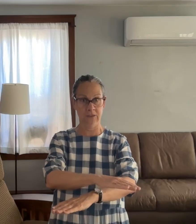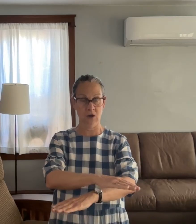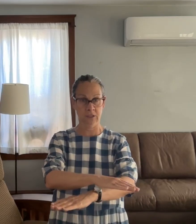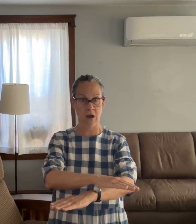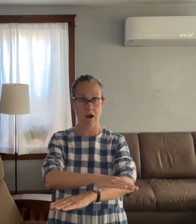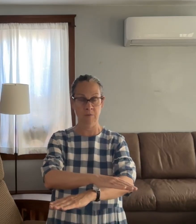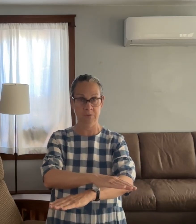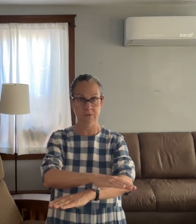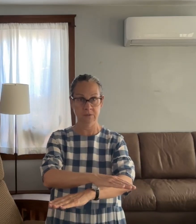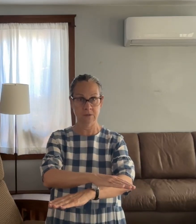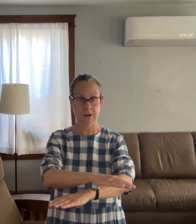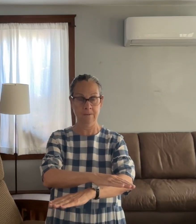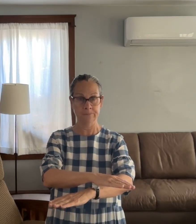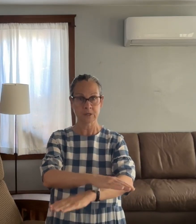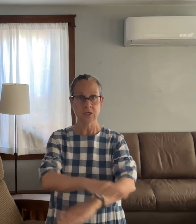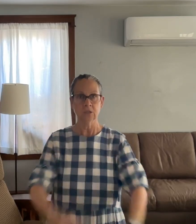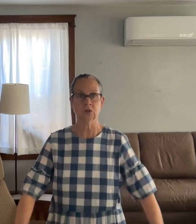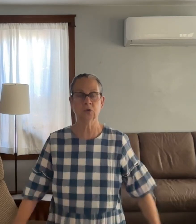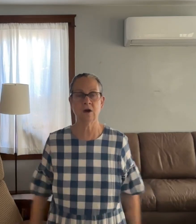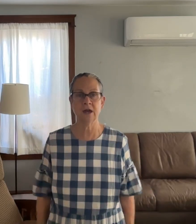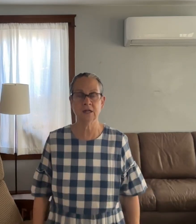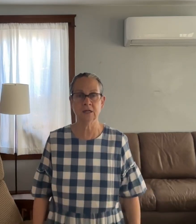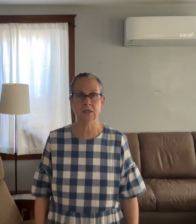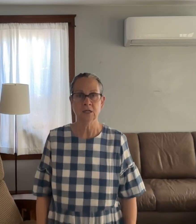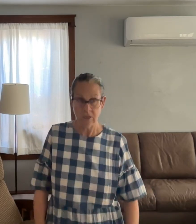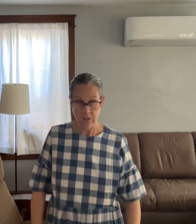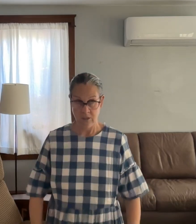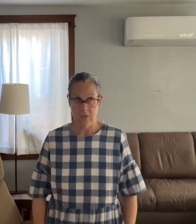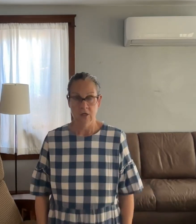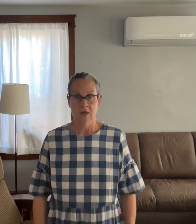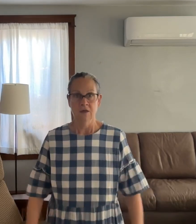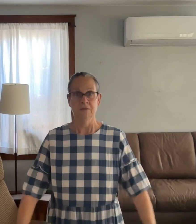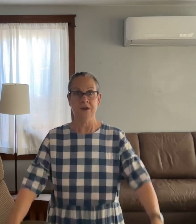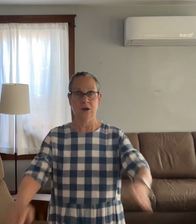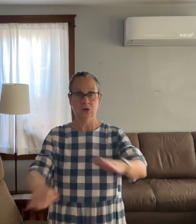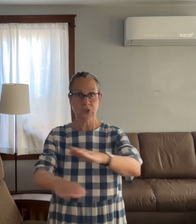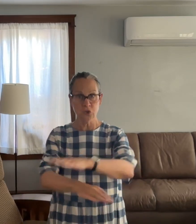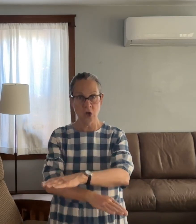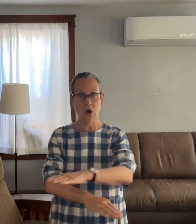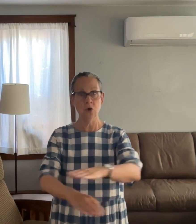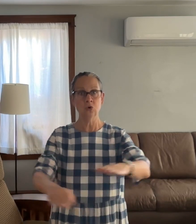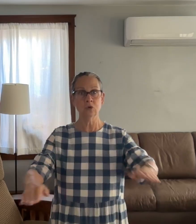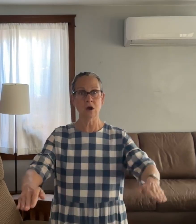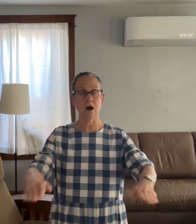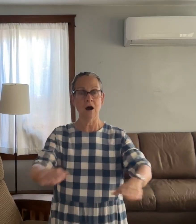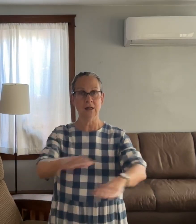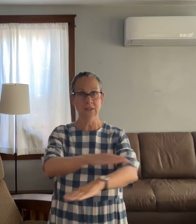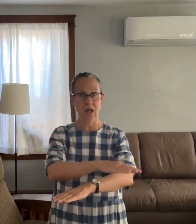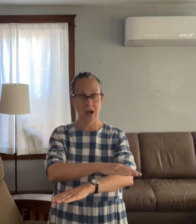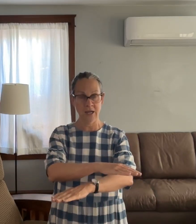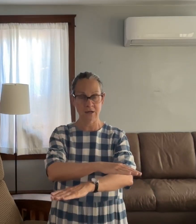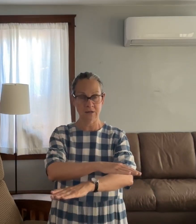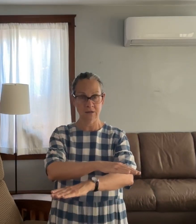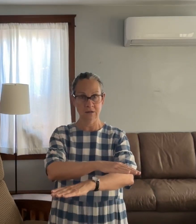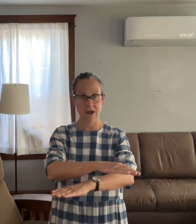on top. All right? So try that again. There's no God like. Now,